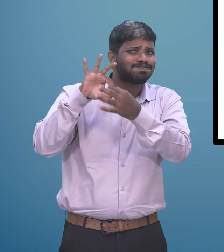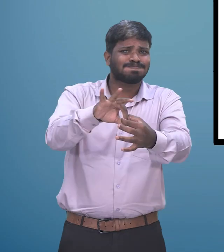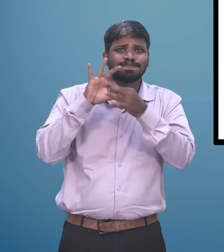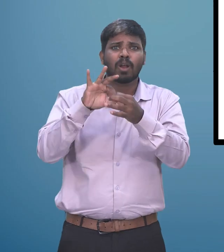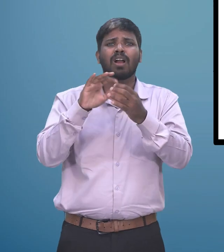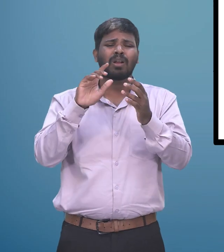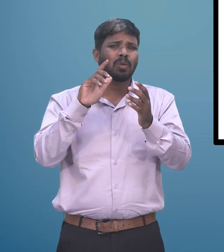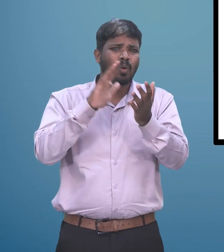them,